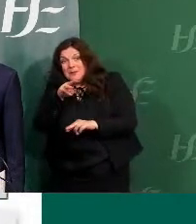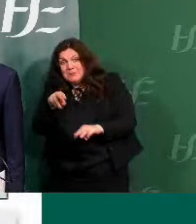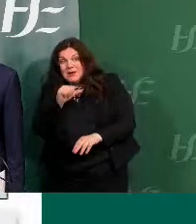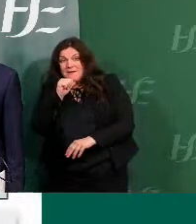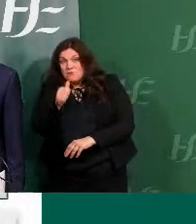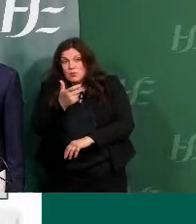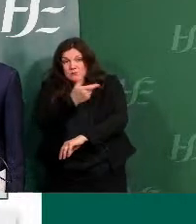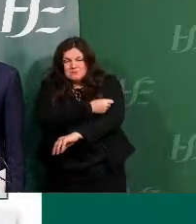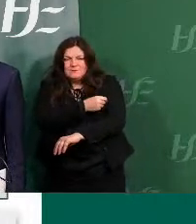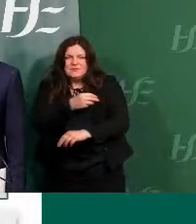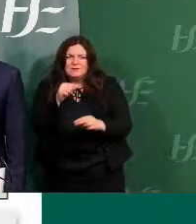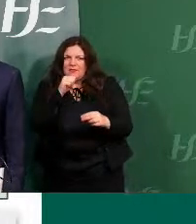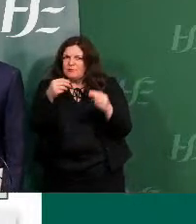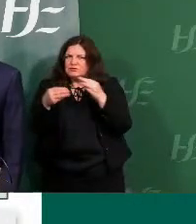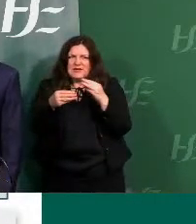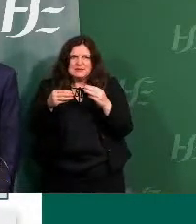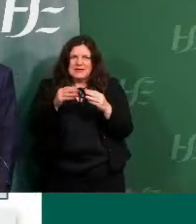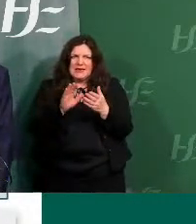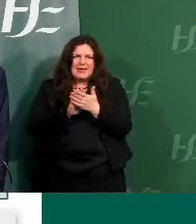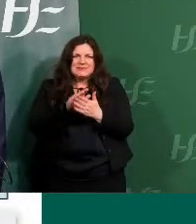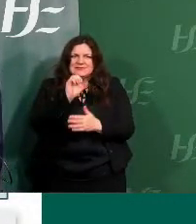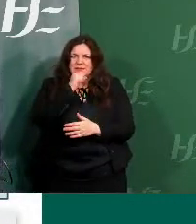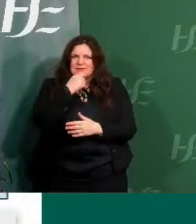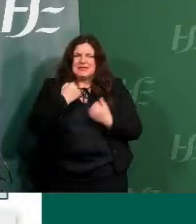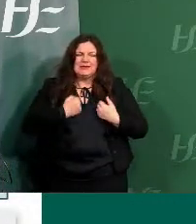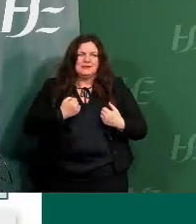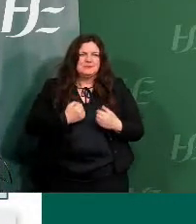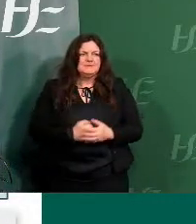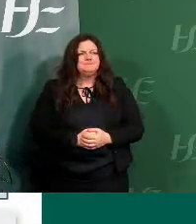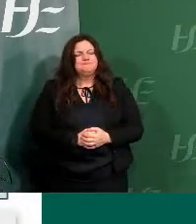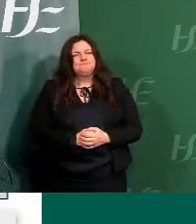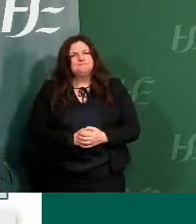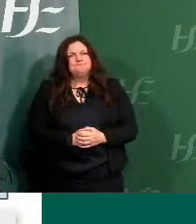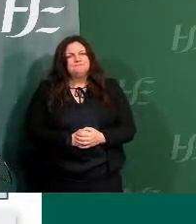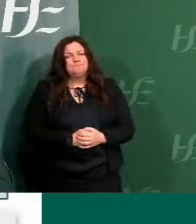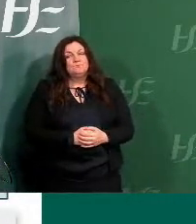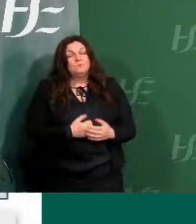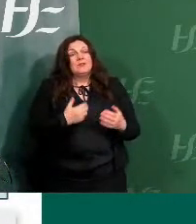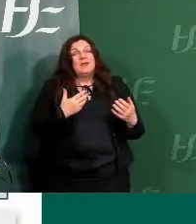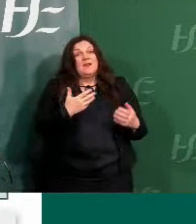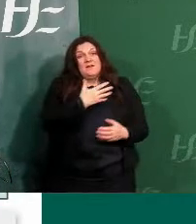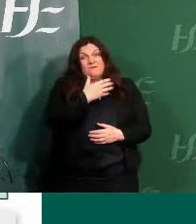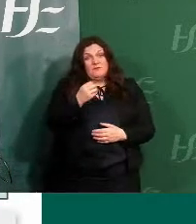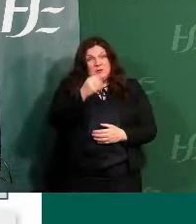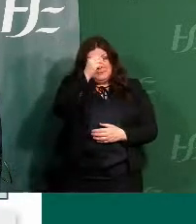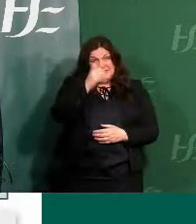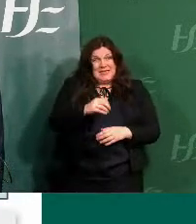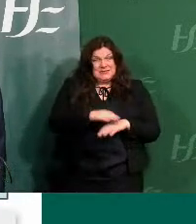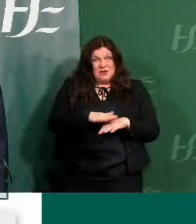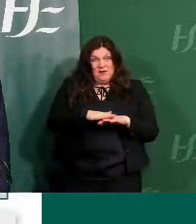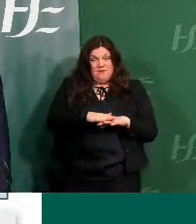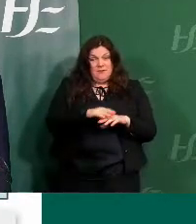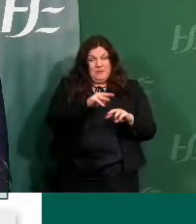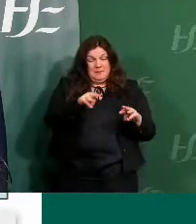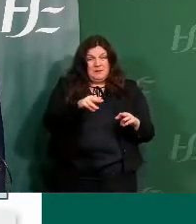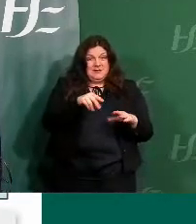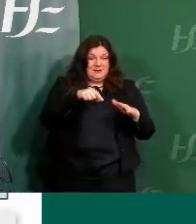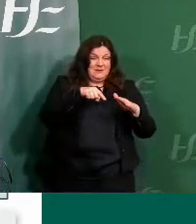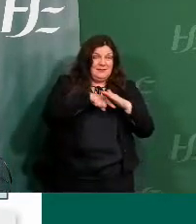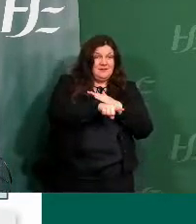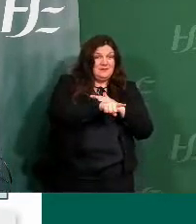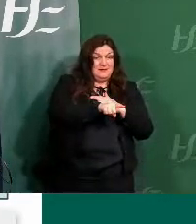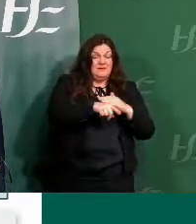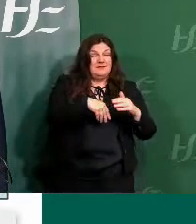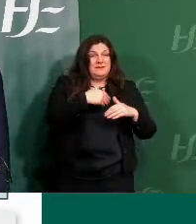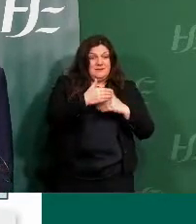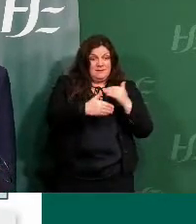serious illness. And here, despite only 15% of total positive cases nationally, the unvaccinated accounted for 45% of